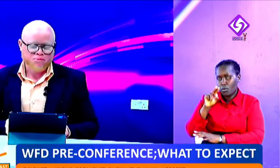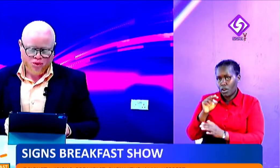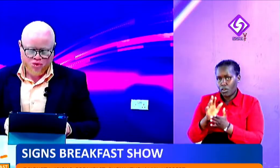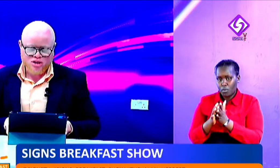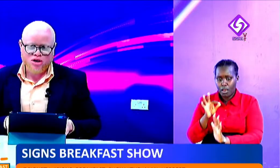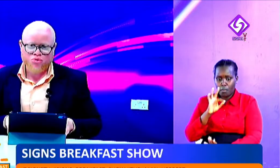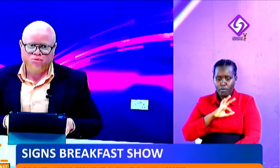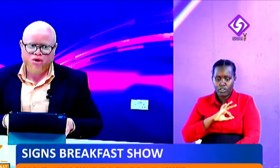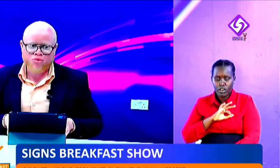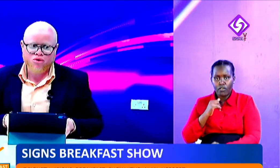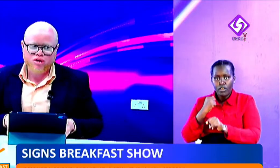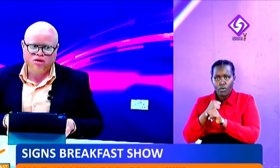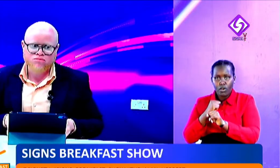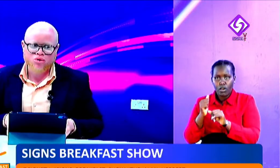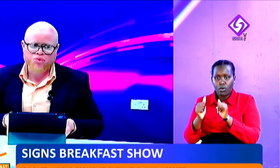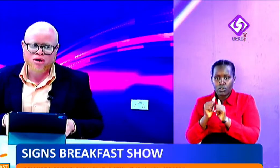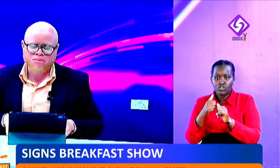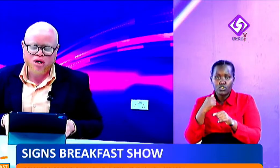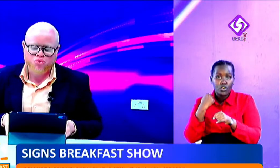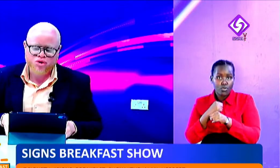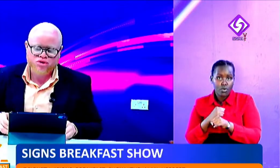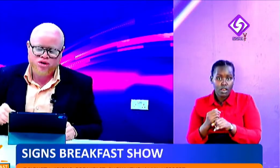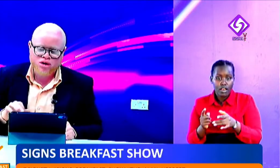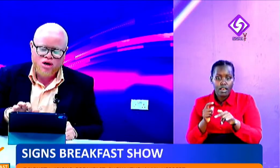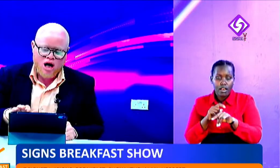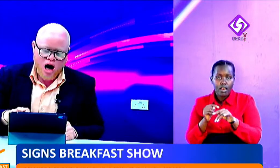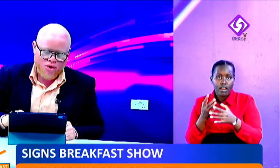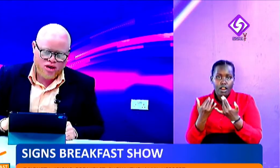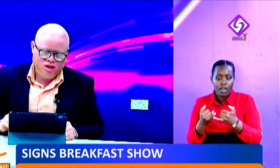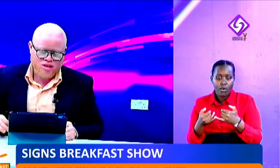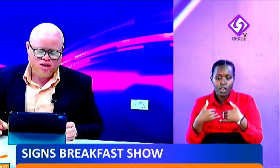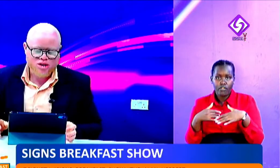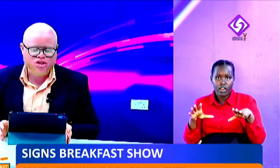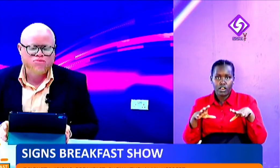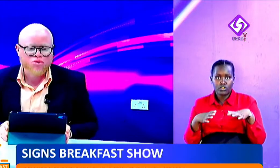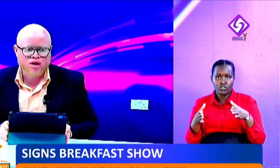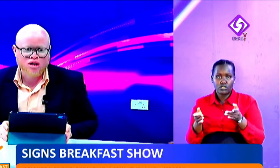doing. We're going to take a quick break. When we come back, we're coming back with our guest this morning. Keep it